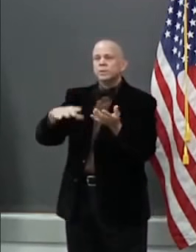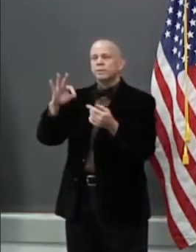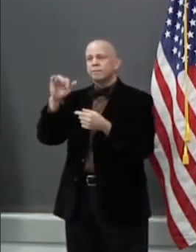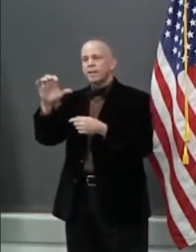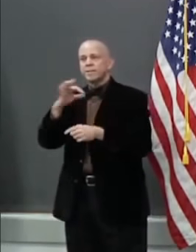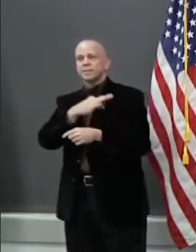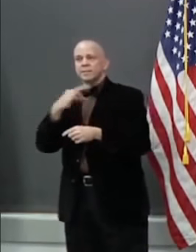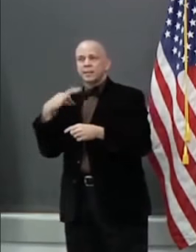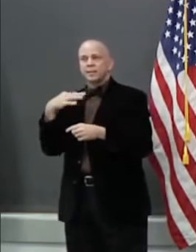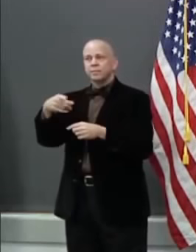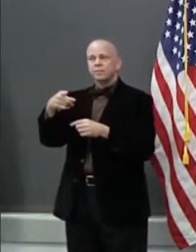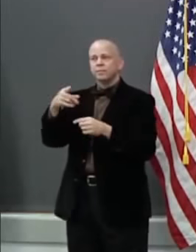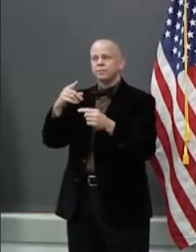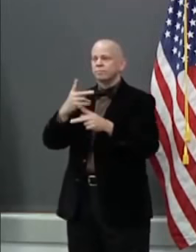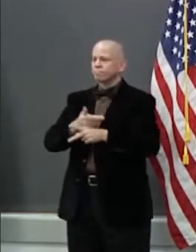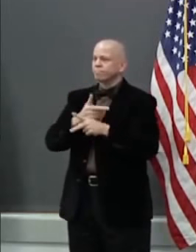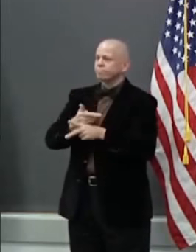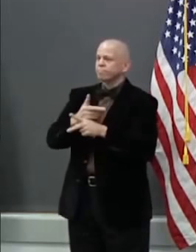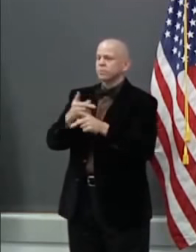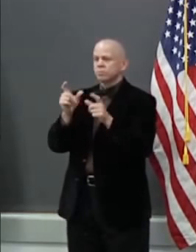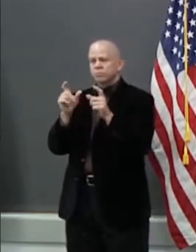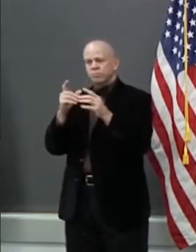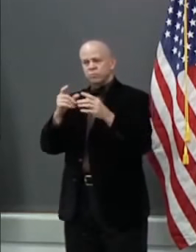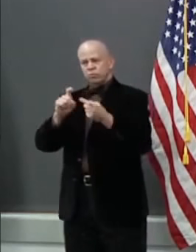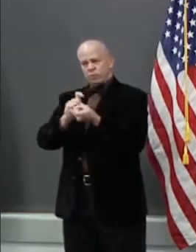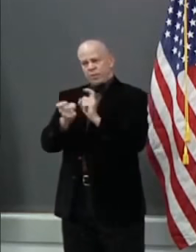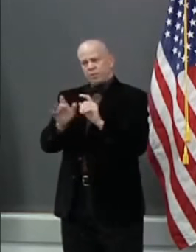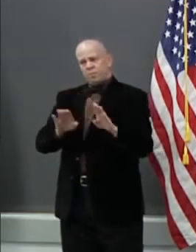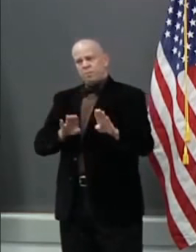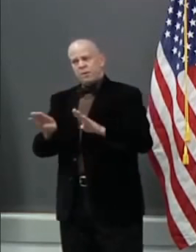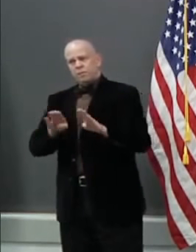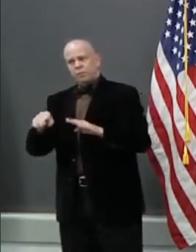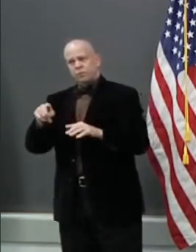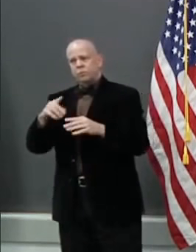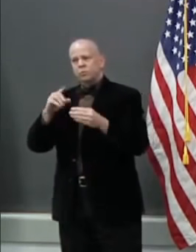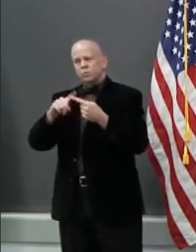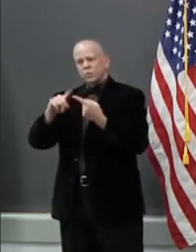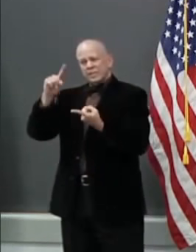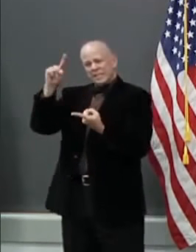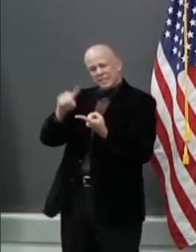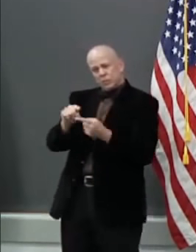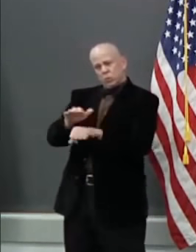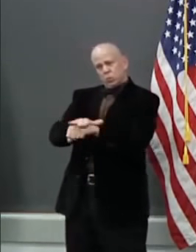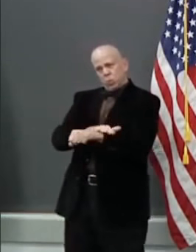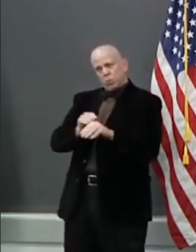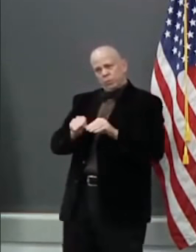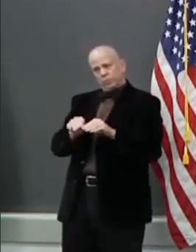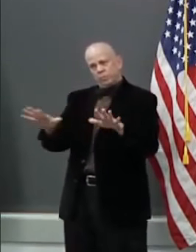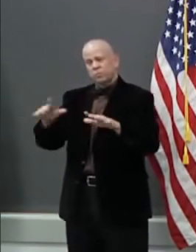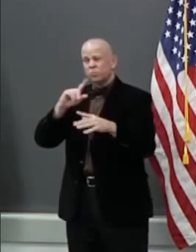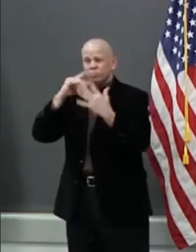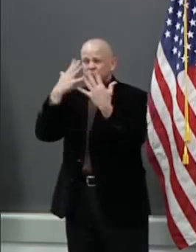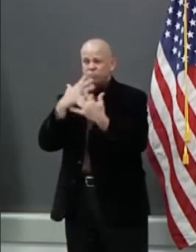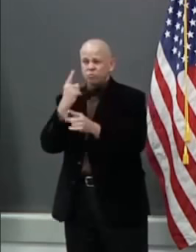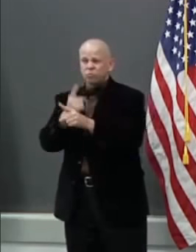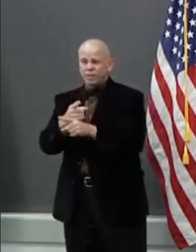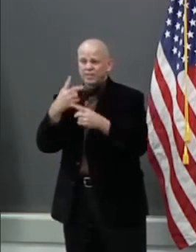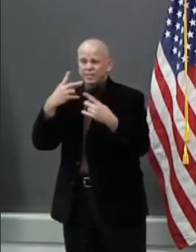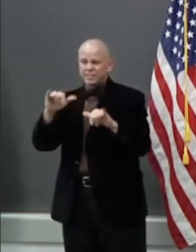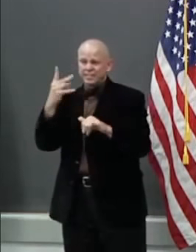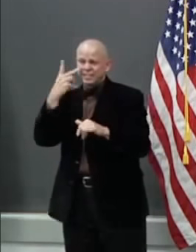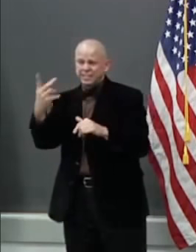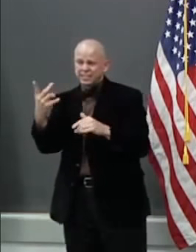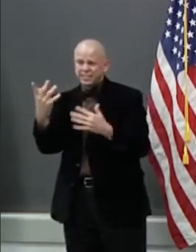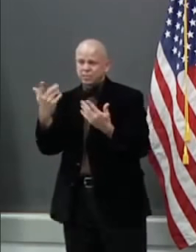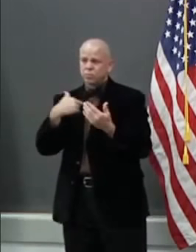taking precautions and changing their behavior to slow the spread. But it's unfortunate that we're continuing to see that spread. But I congratulate